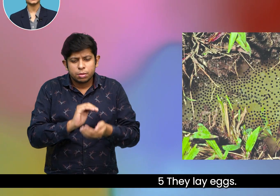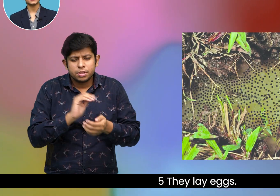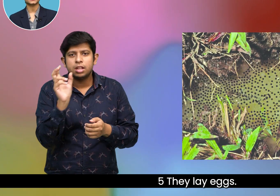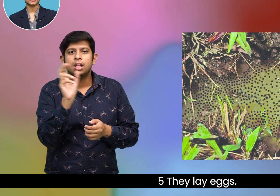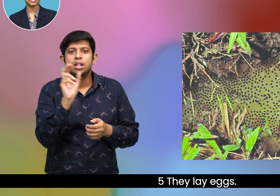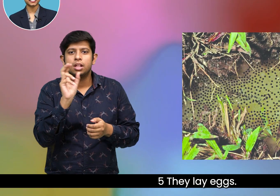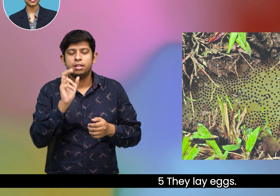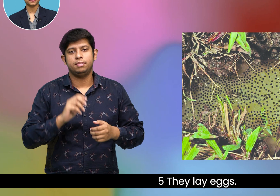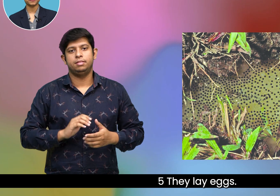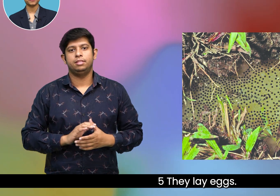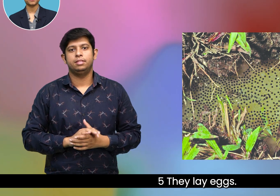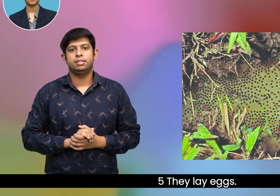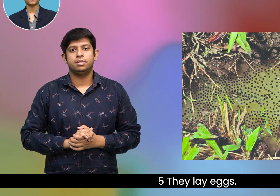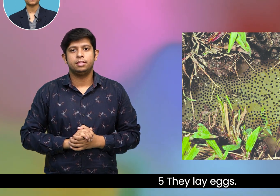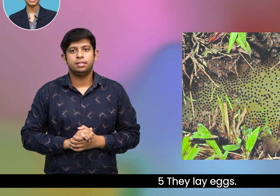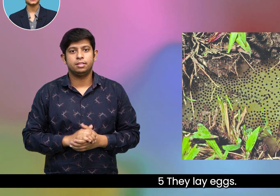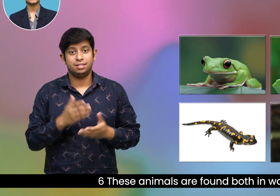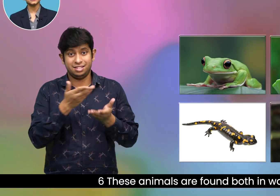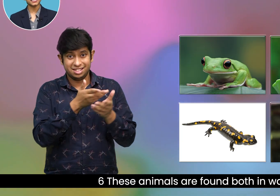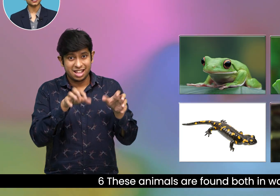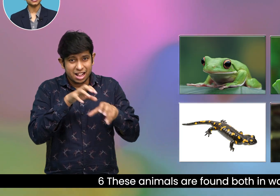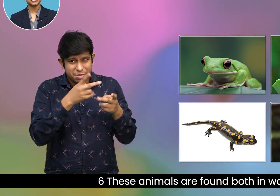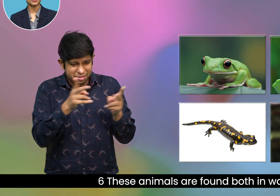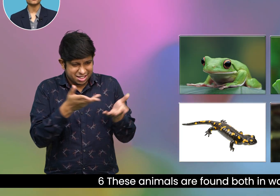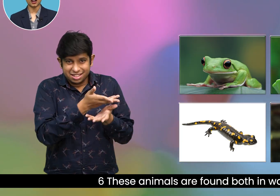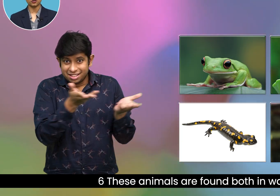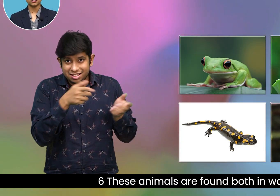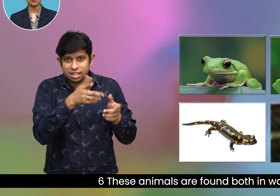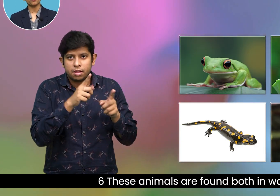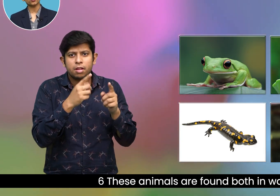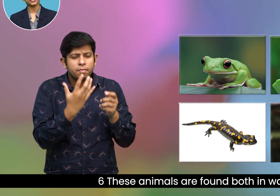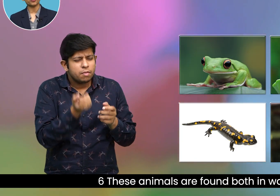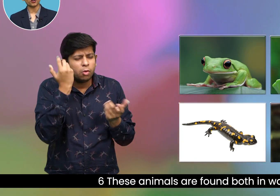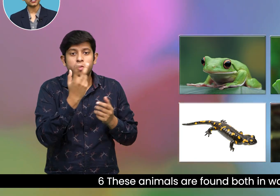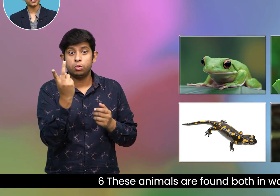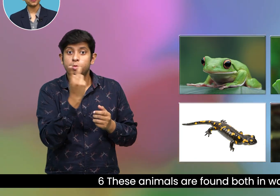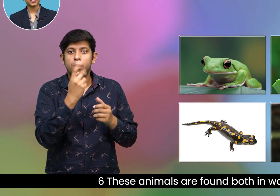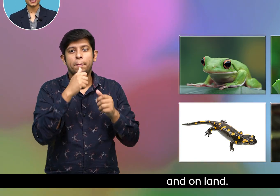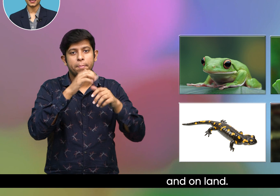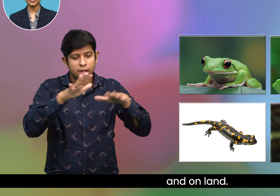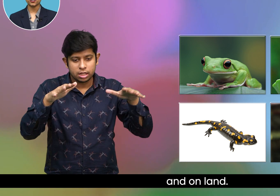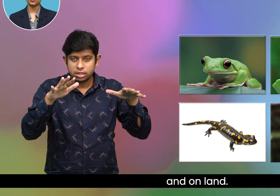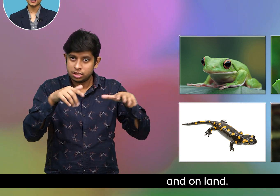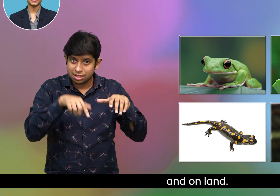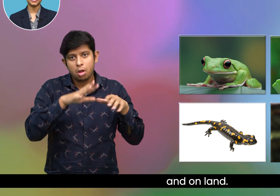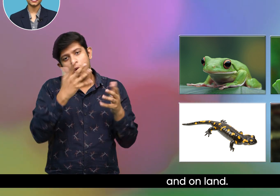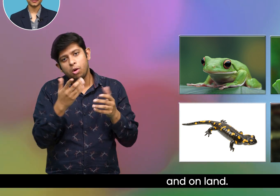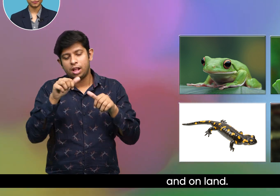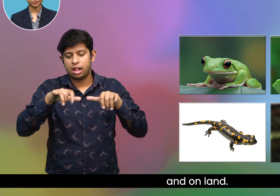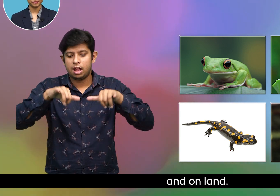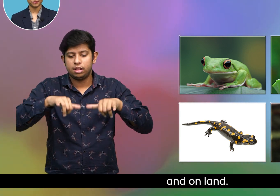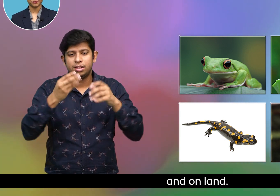They lay eggs. These animals are found both in water and on land.